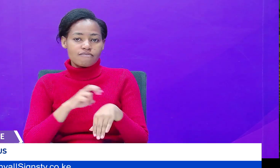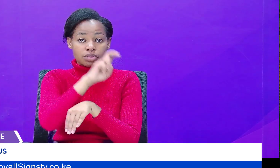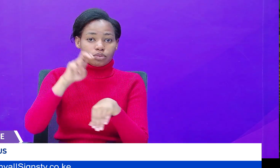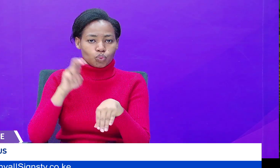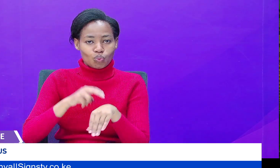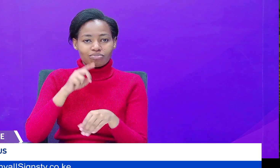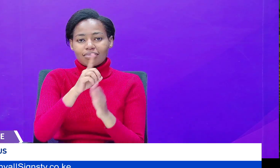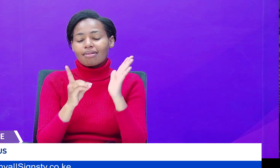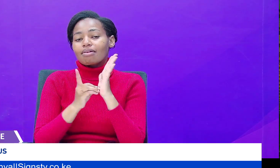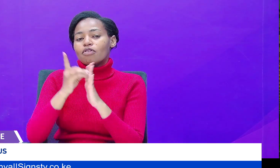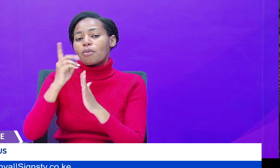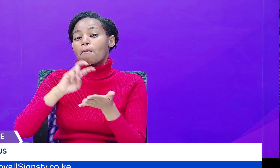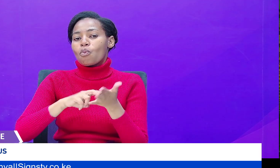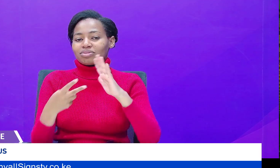development projects.